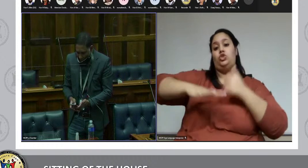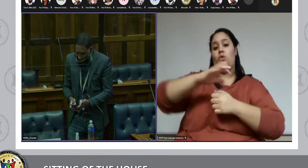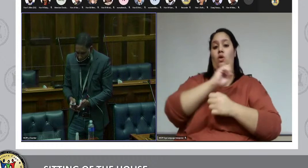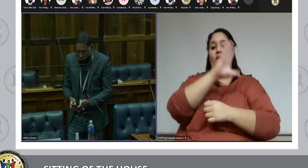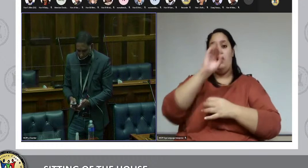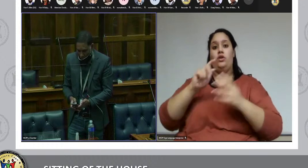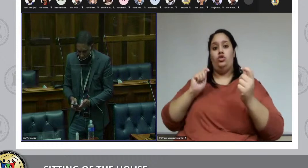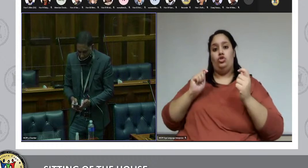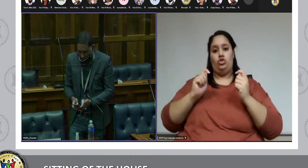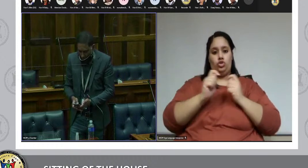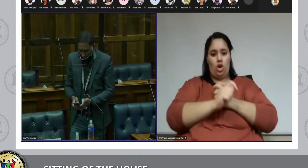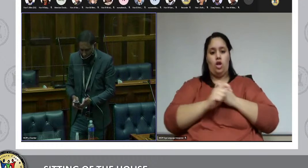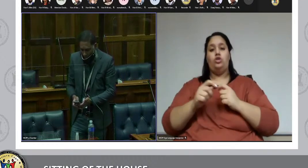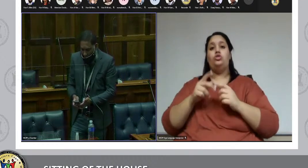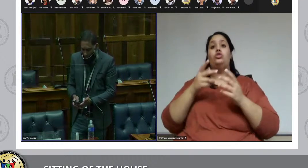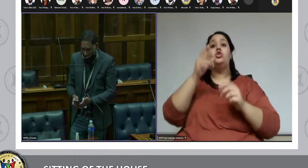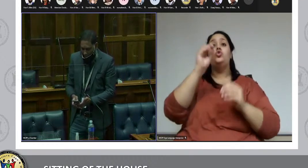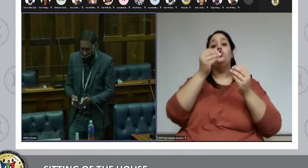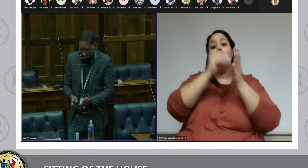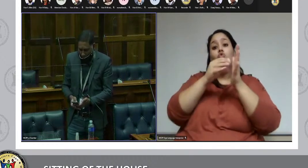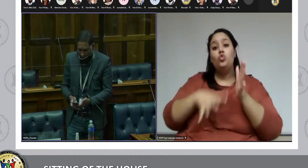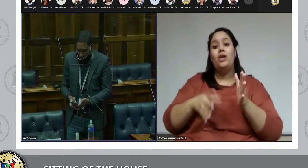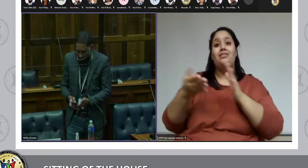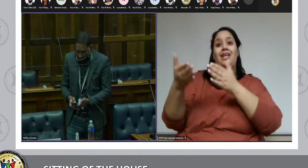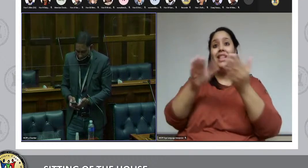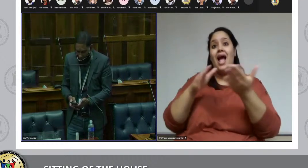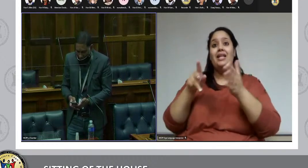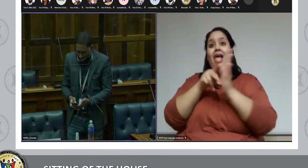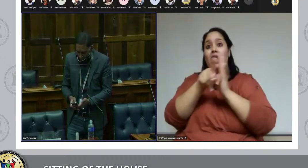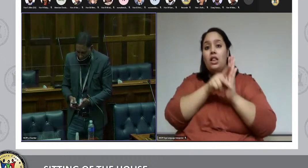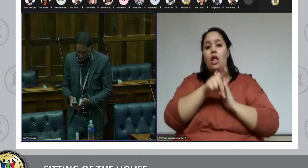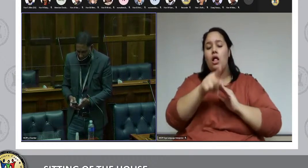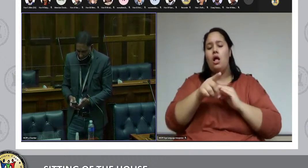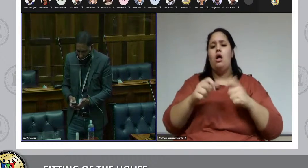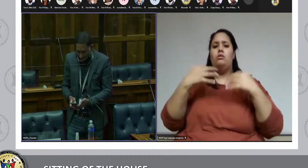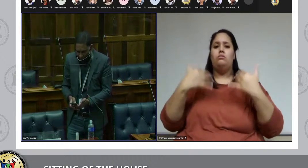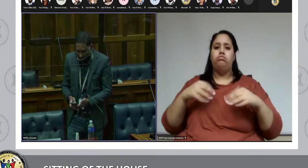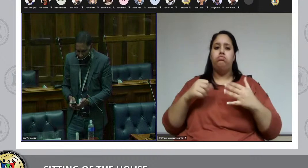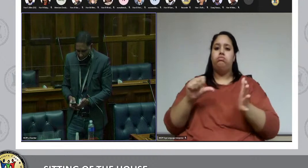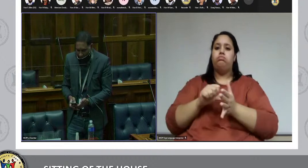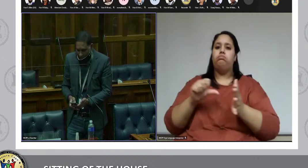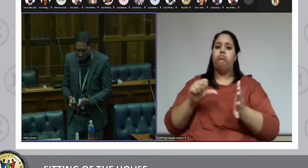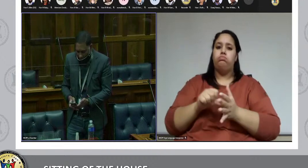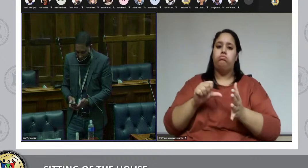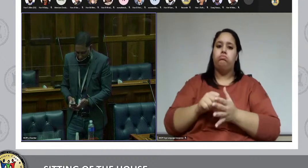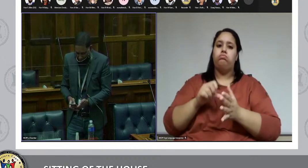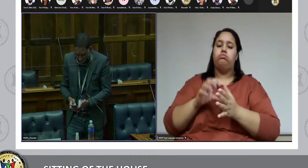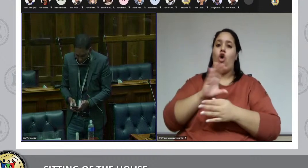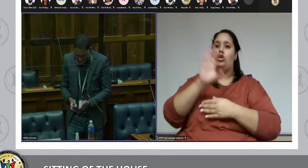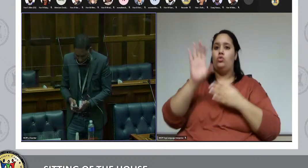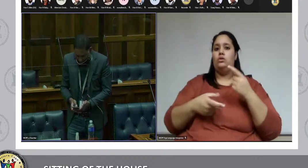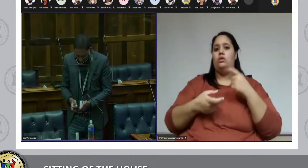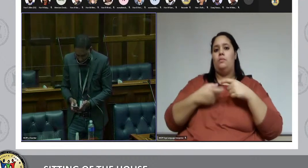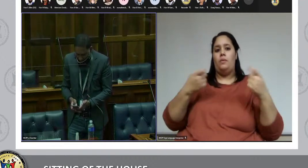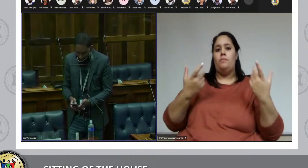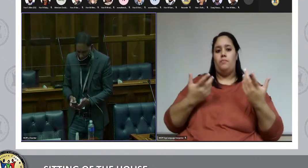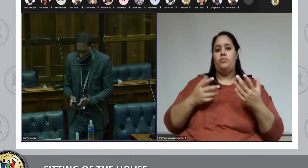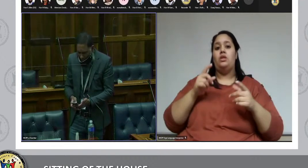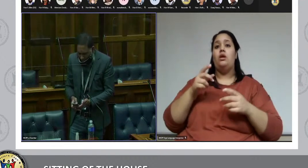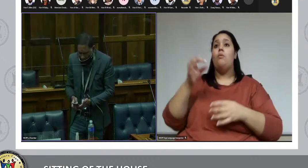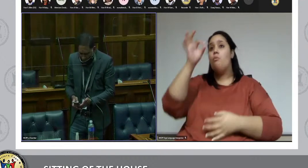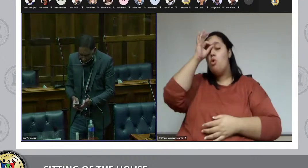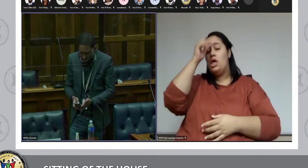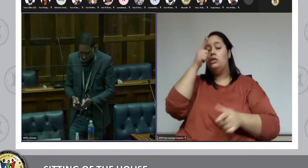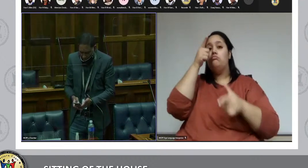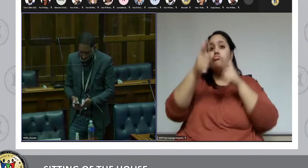students had dire consequences for the apartheid government. Images of police firing at unarmed students